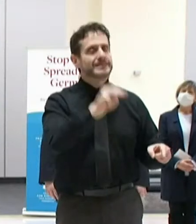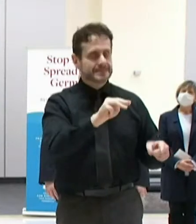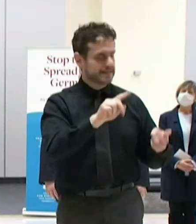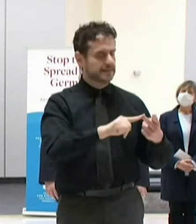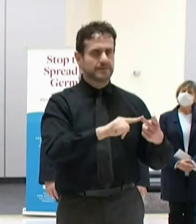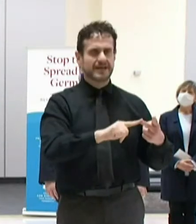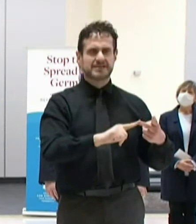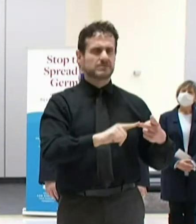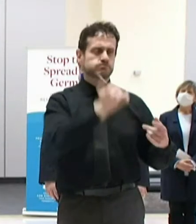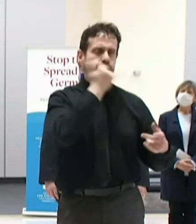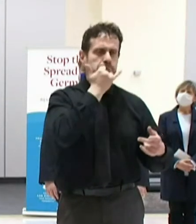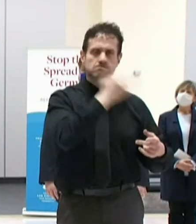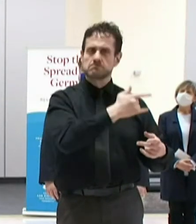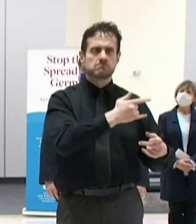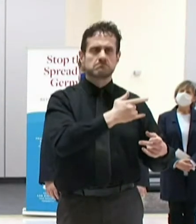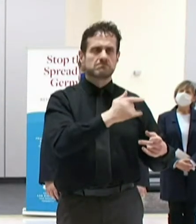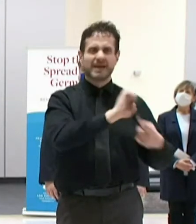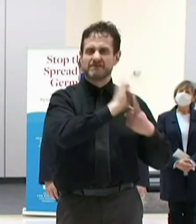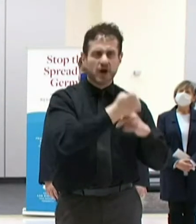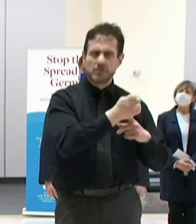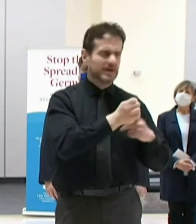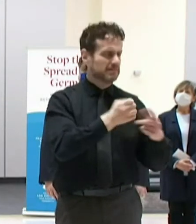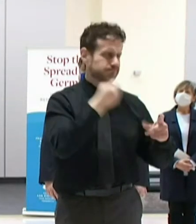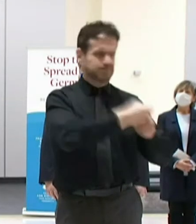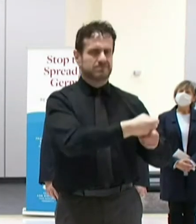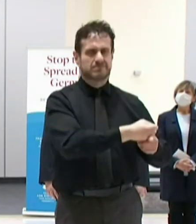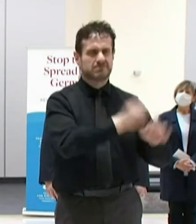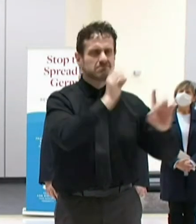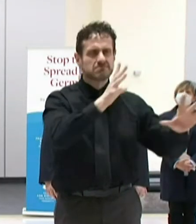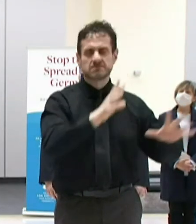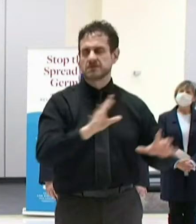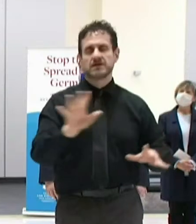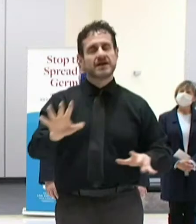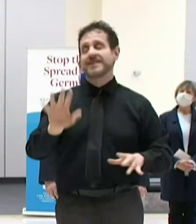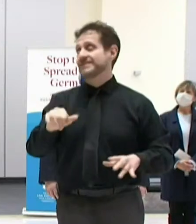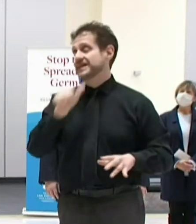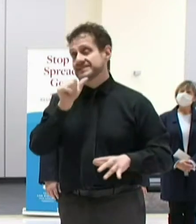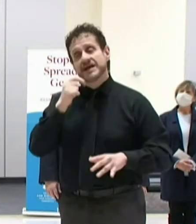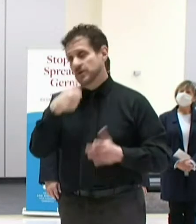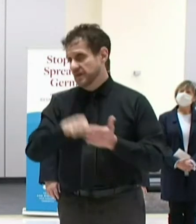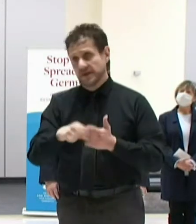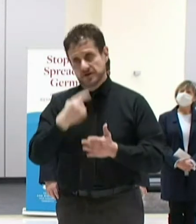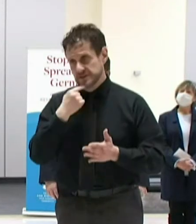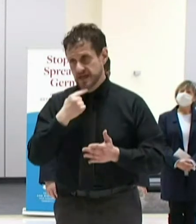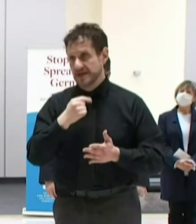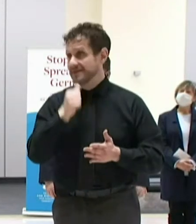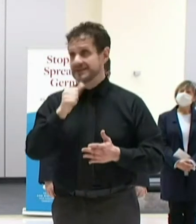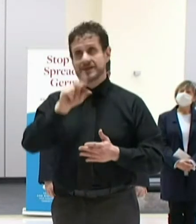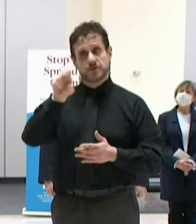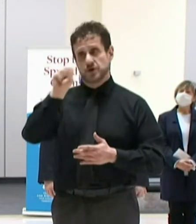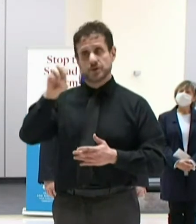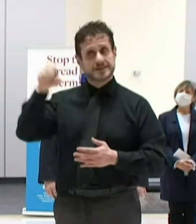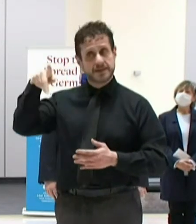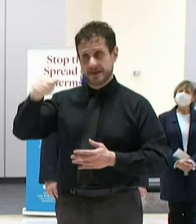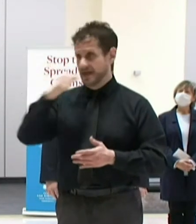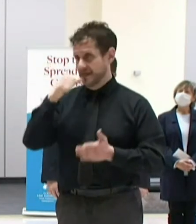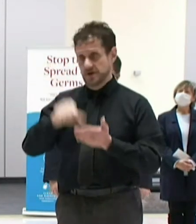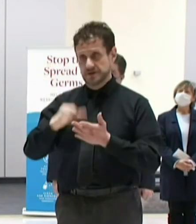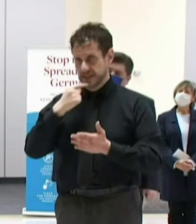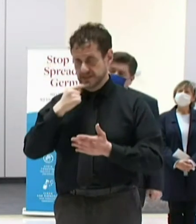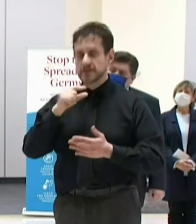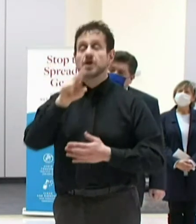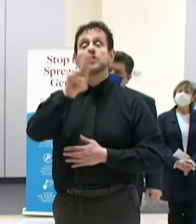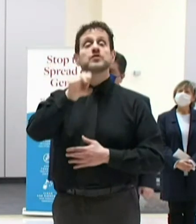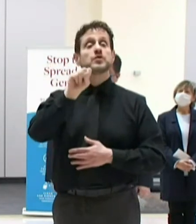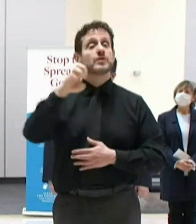Well, that's not what the letter. That's not what. Hold on. But that's not what the U.S. EPA letter said. What